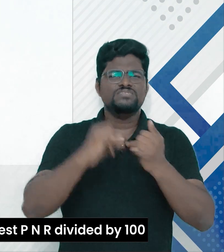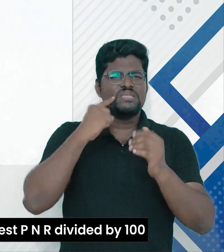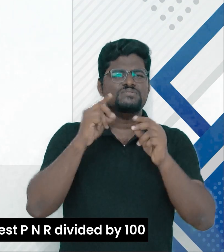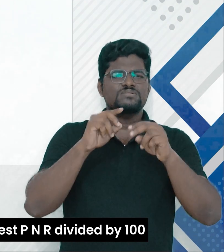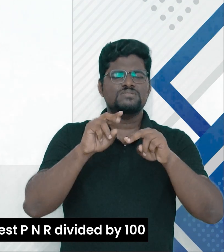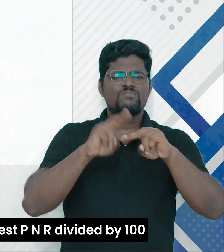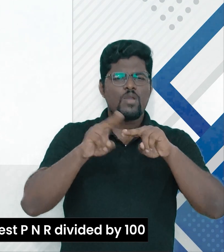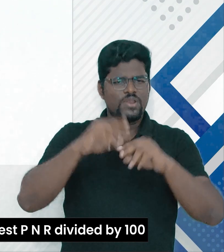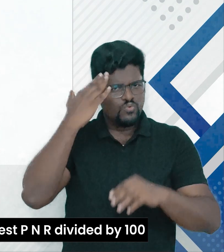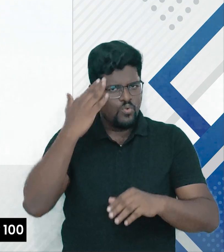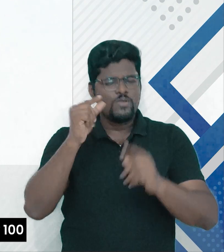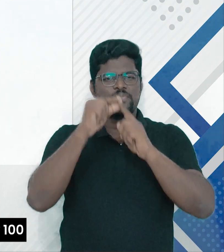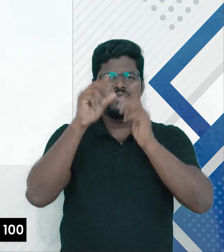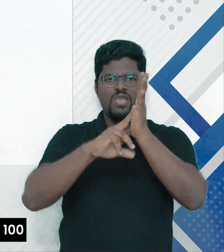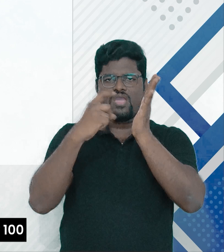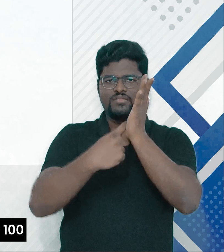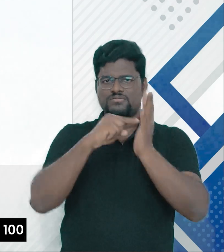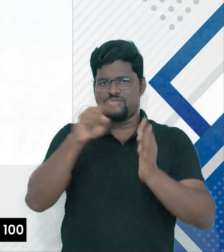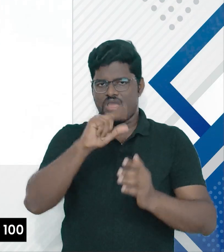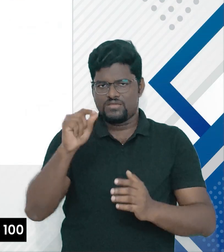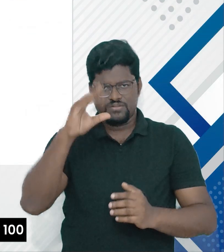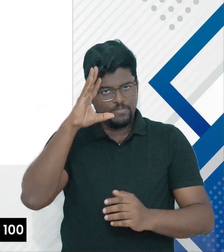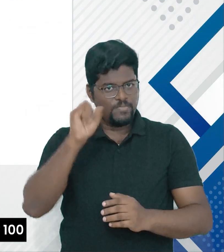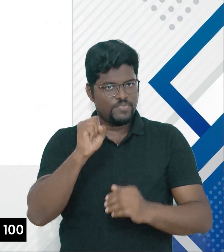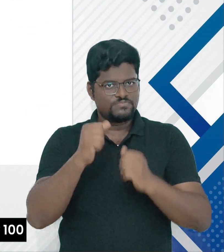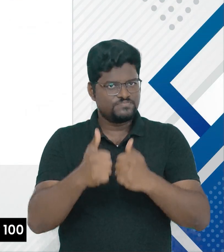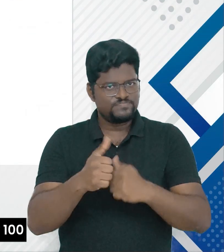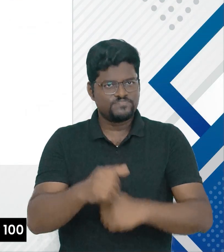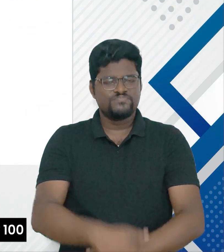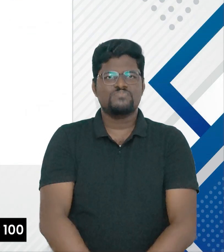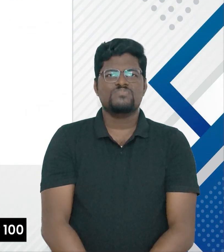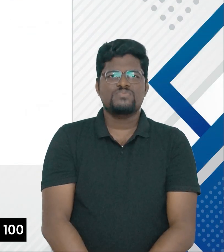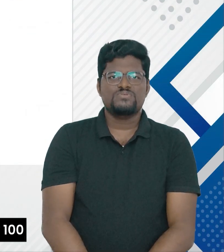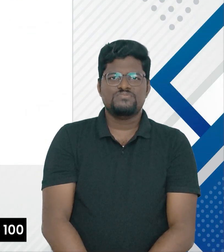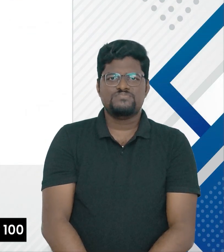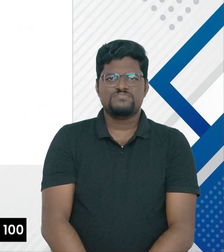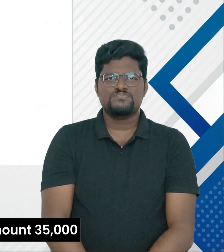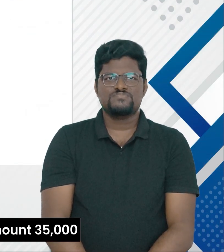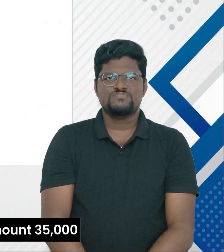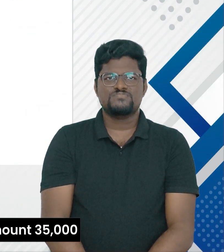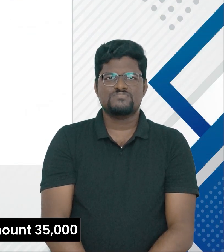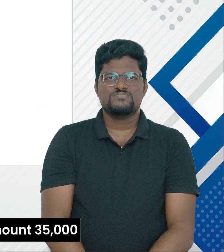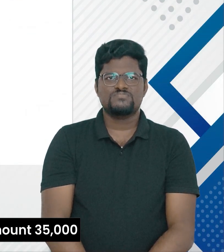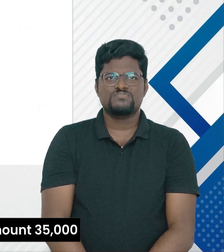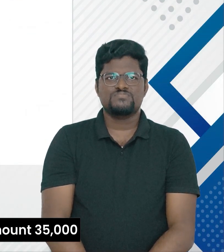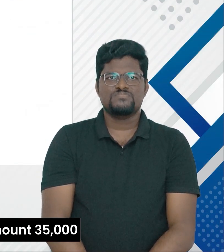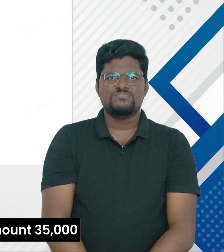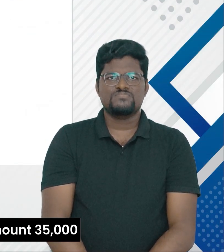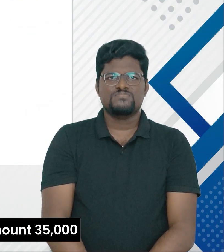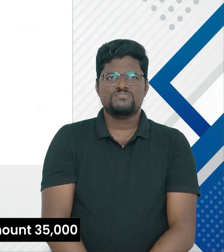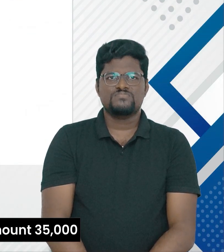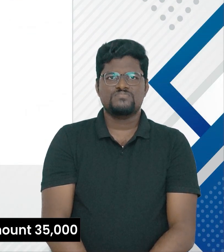formula of simple interest? PNR divided by 100. What is the principal